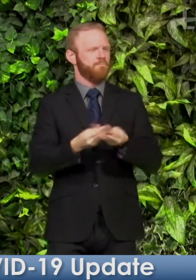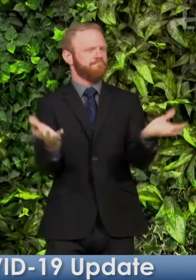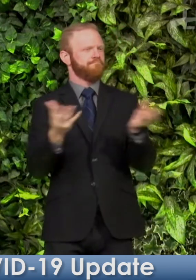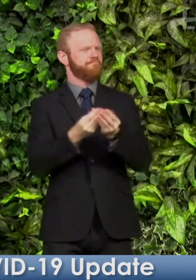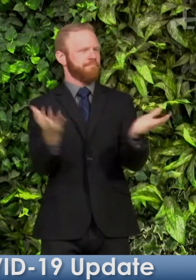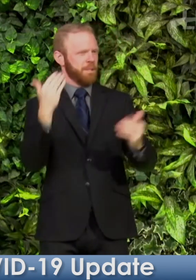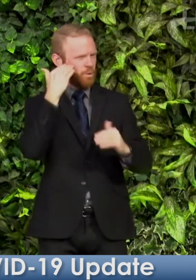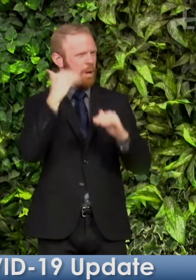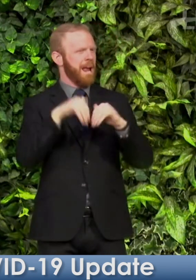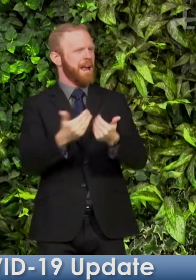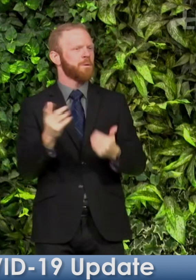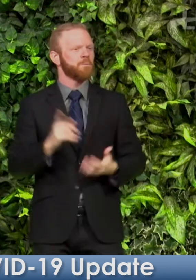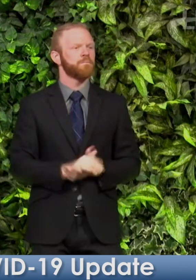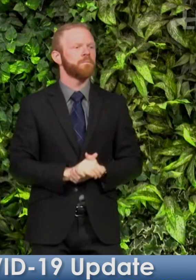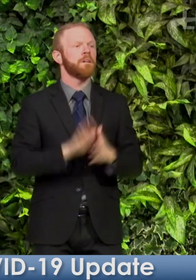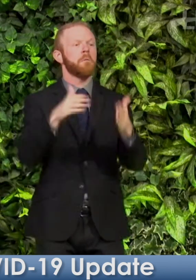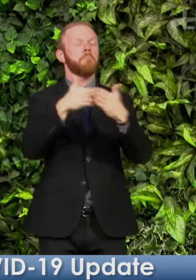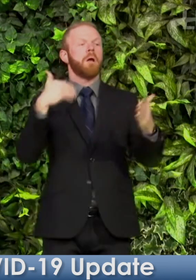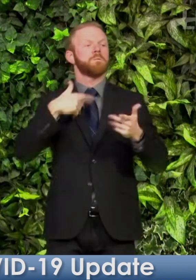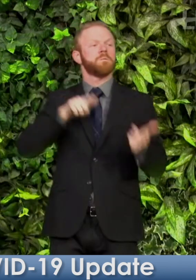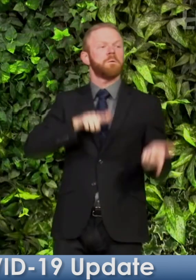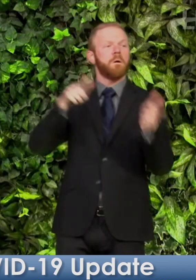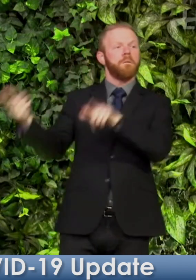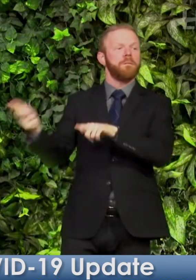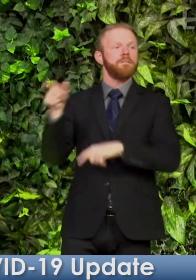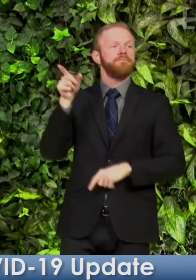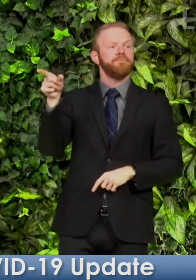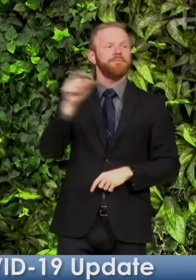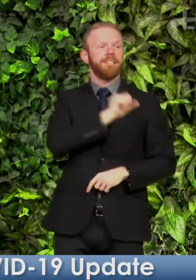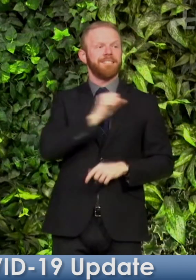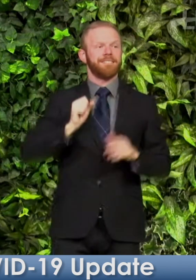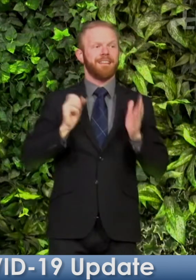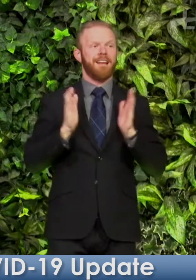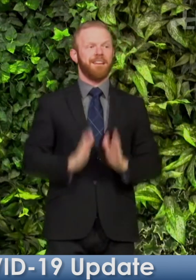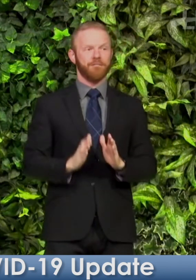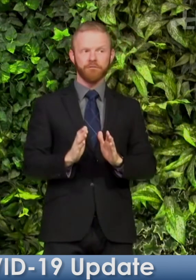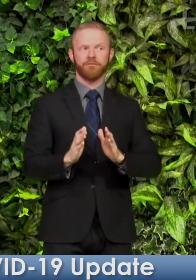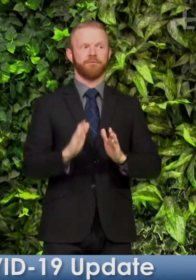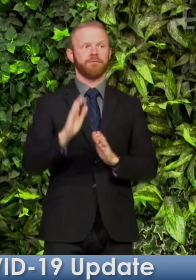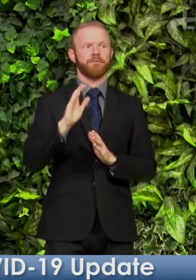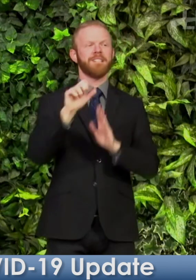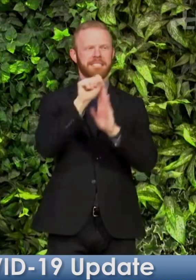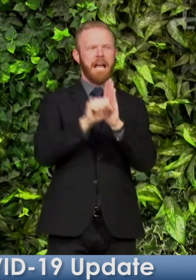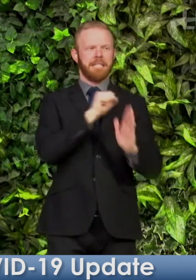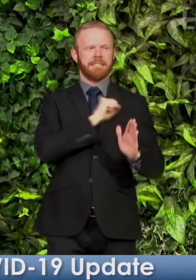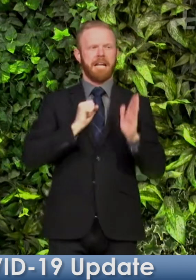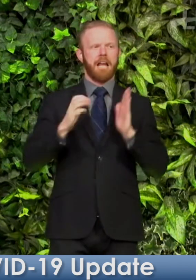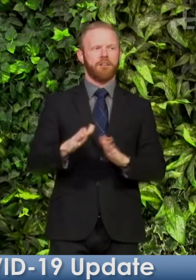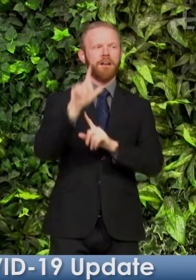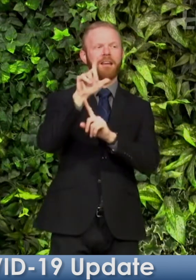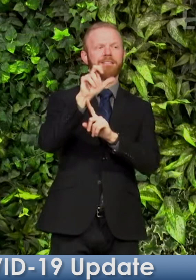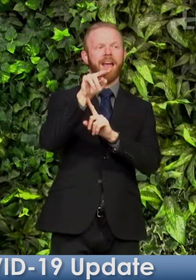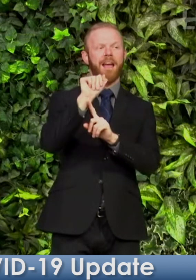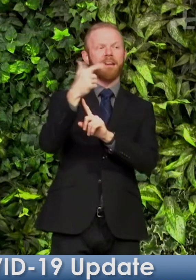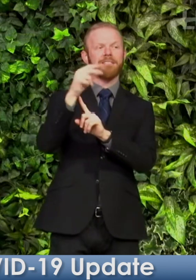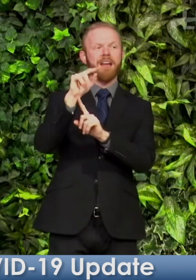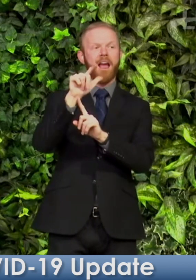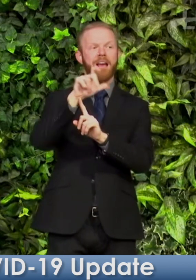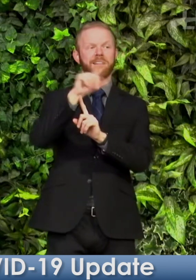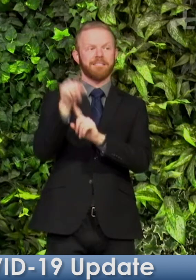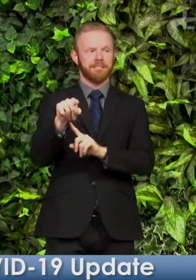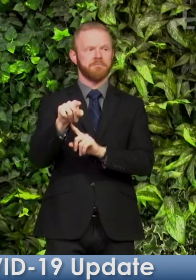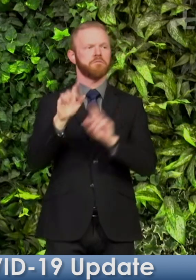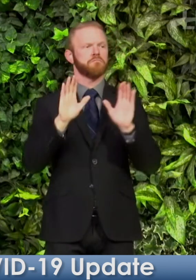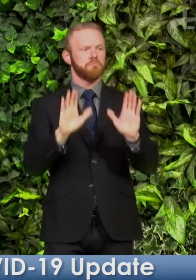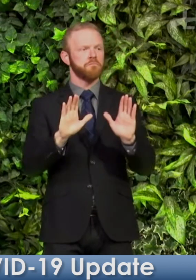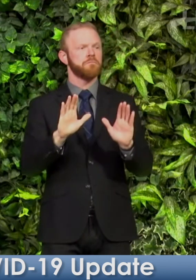the microphone over to State Senator Lena Gonzalez, I just want to say how inspiring it